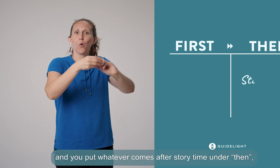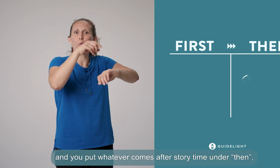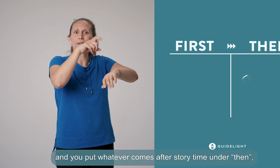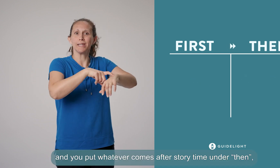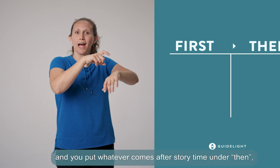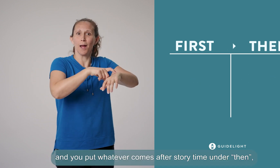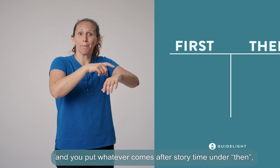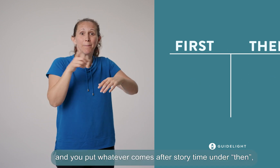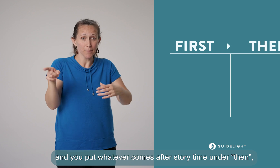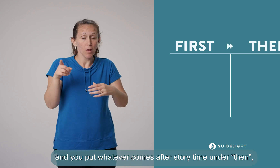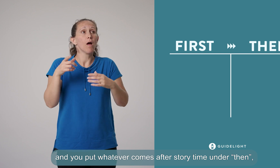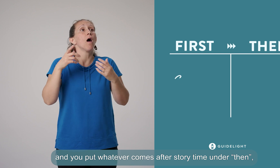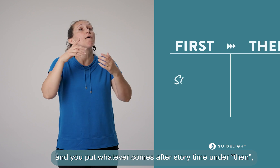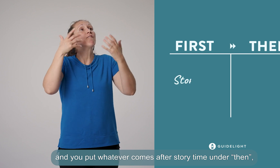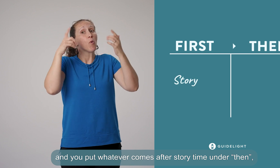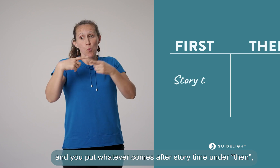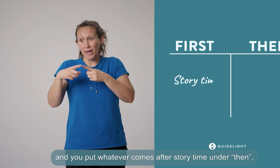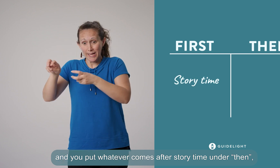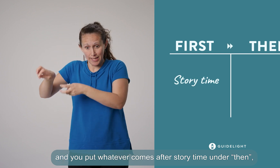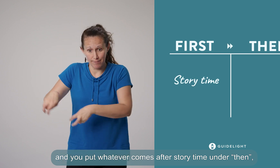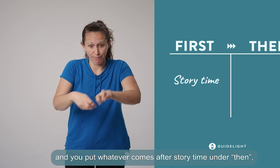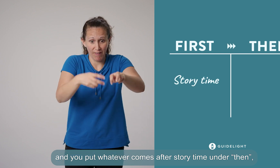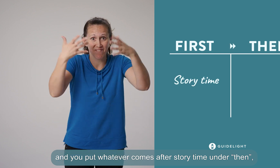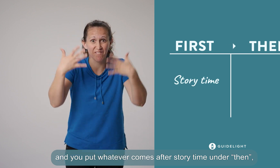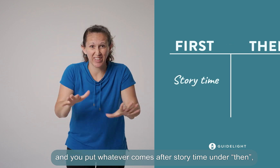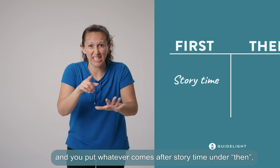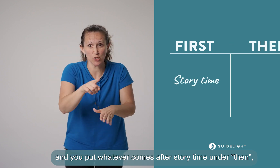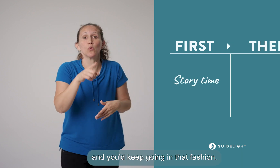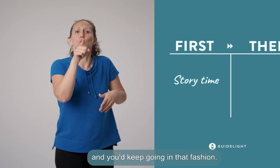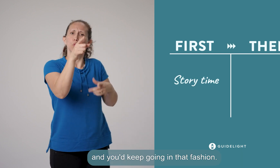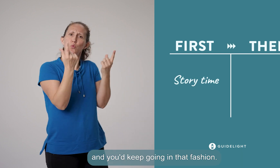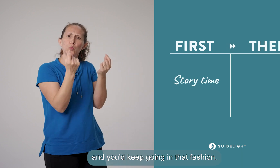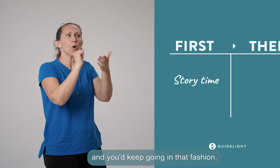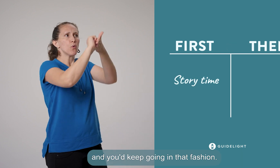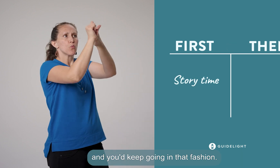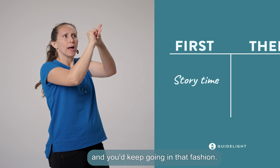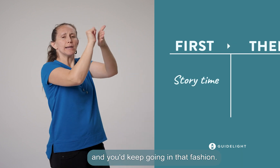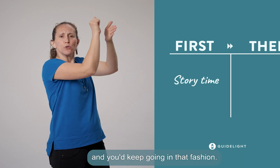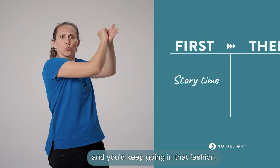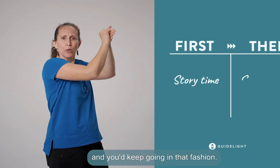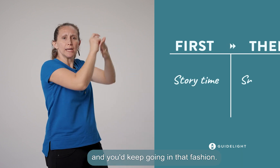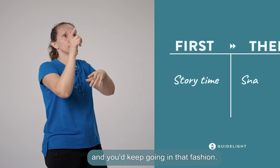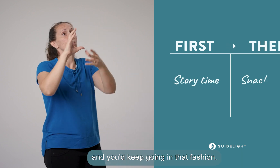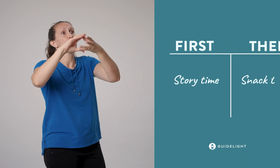you'd put whatever comes after Storytime under then, and you'd keep going in that fashion.